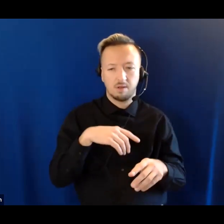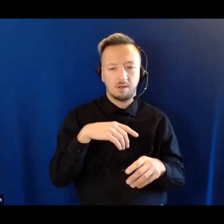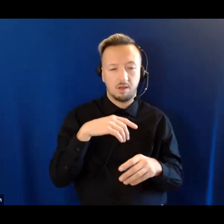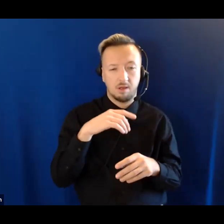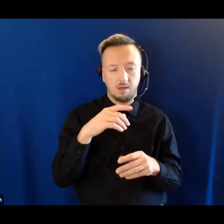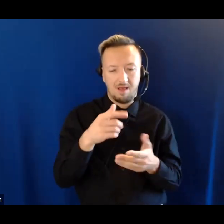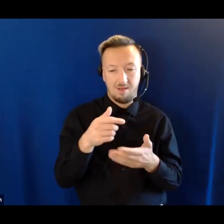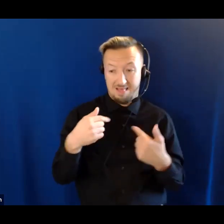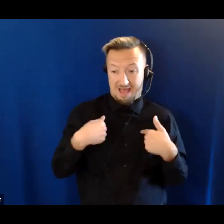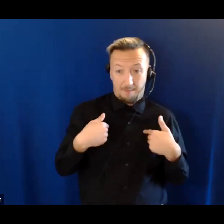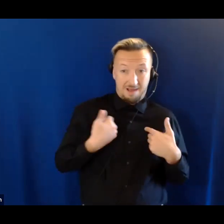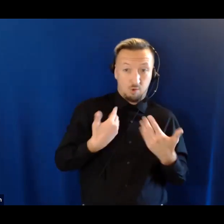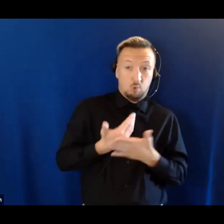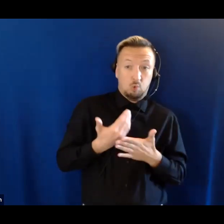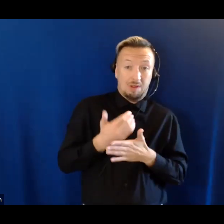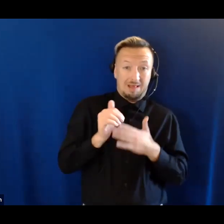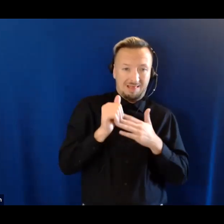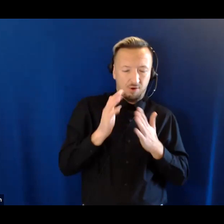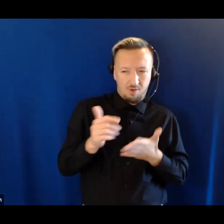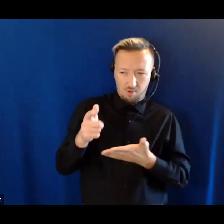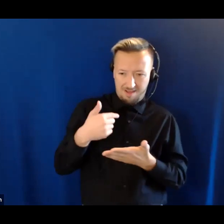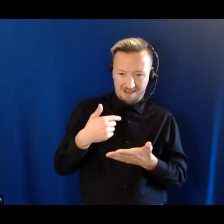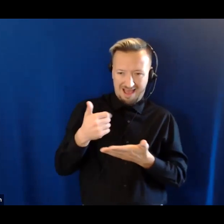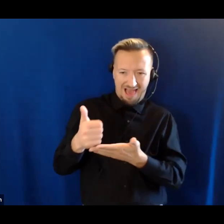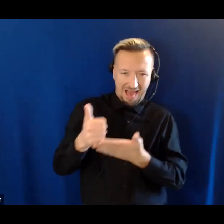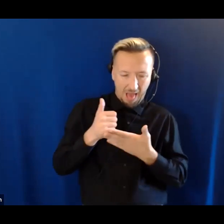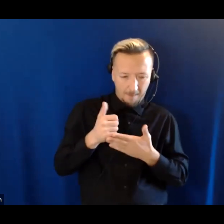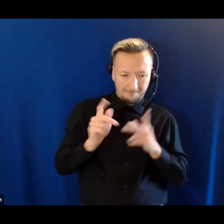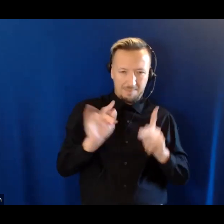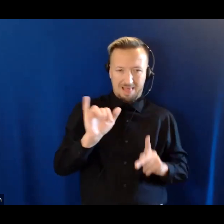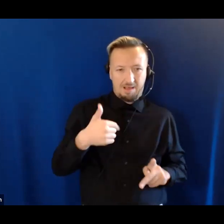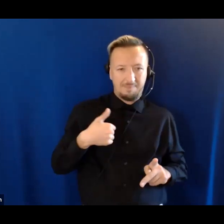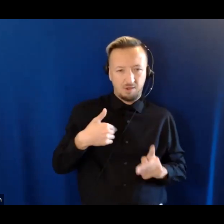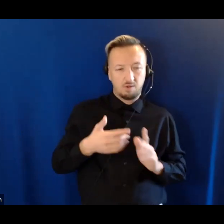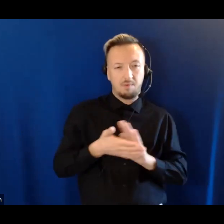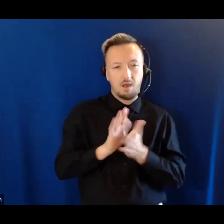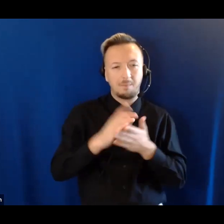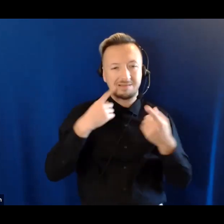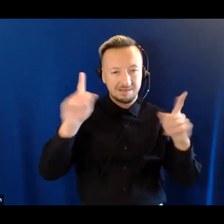like me really, move our centers forward and be successful.